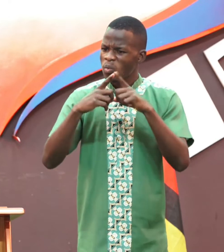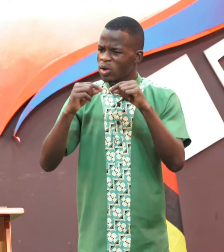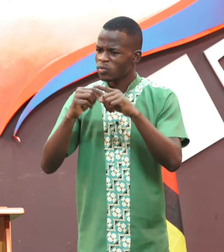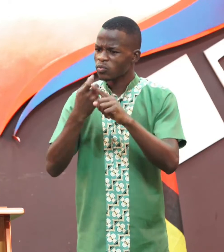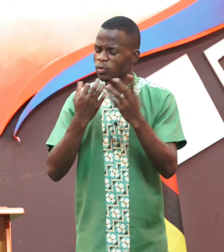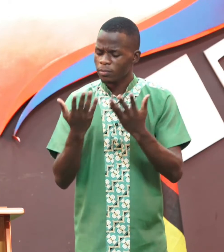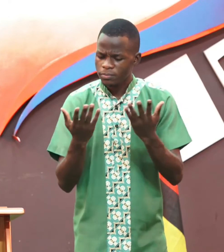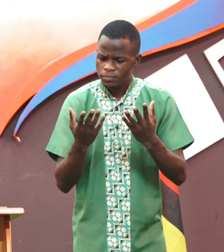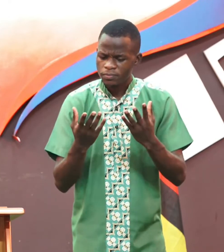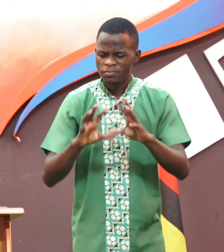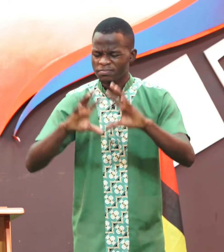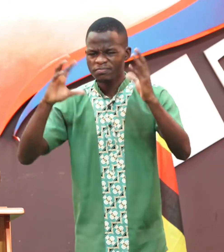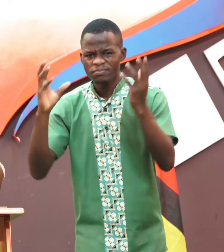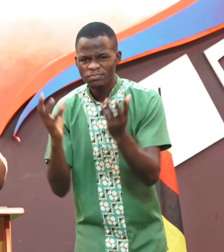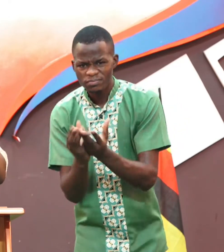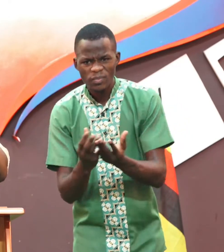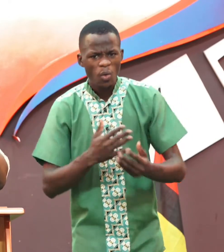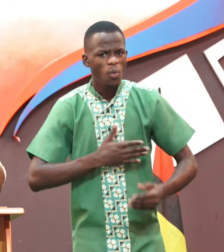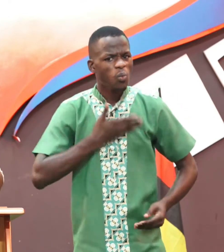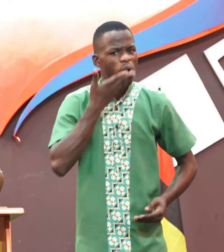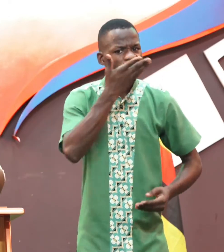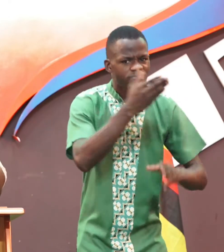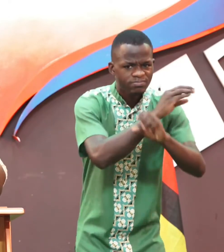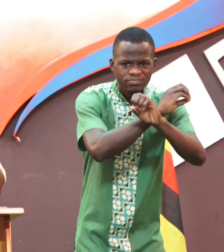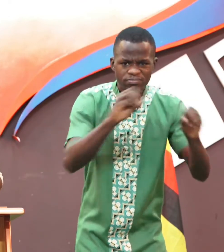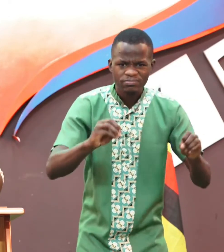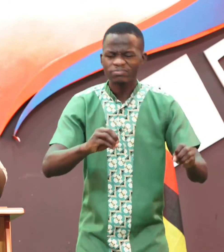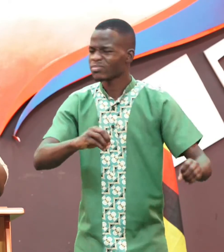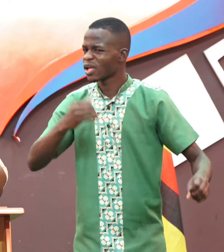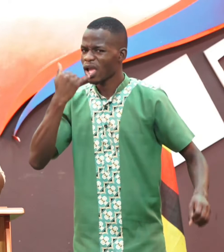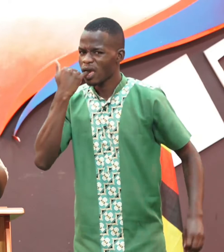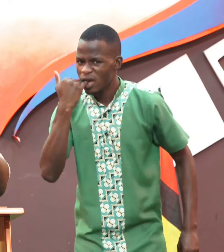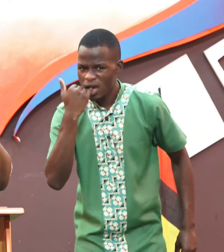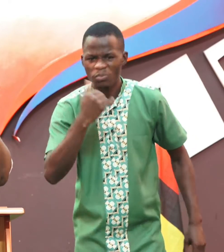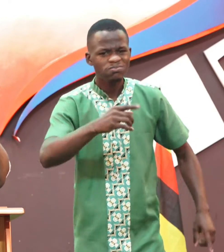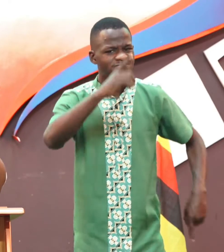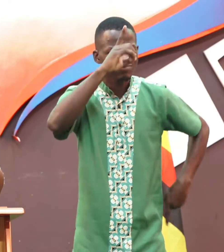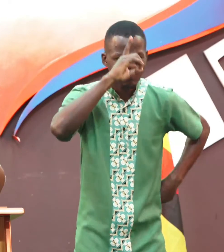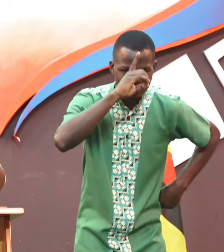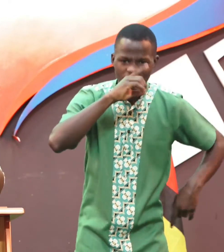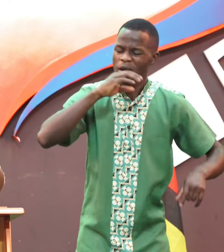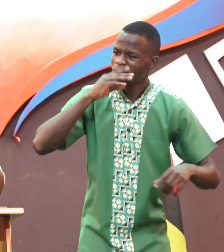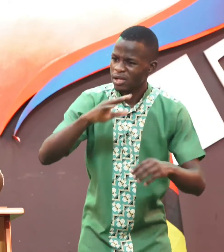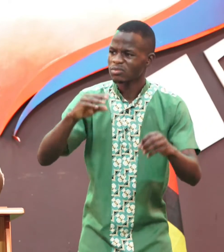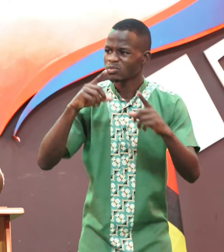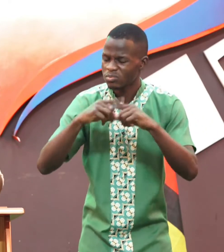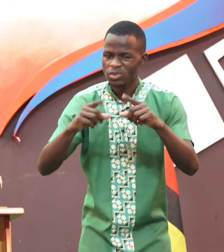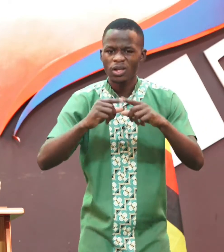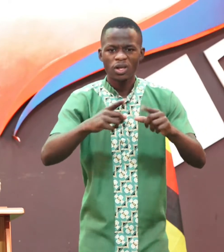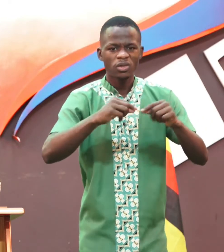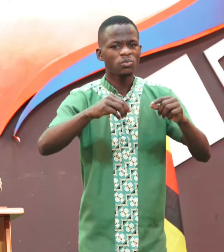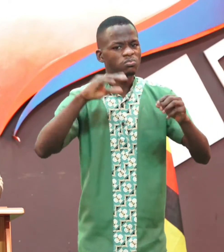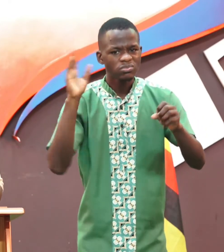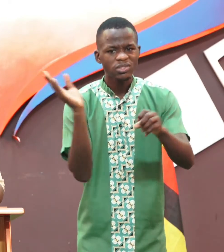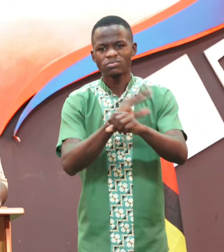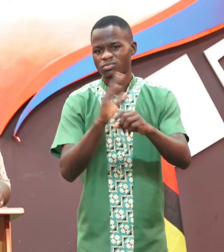bya butayagaliza bya kajanja sukuti lugezigezi nga byofulumya bya ku nsi kuno.